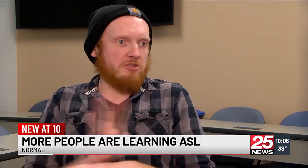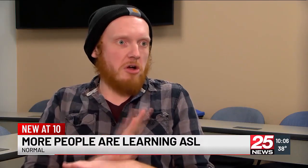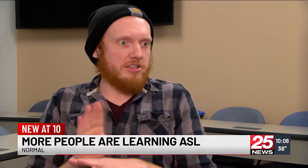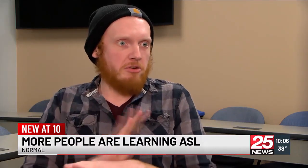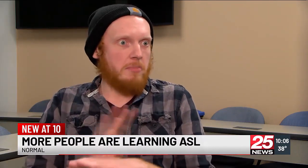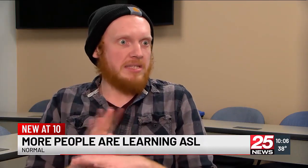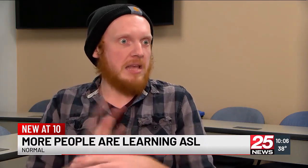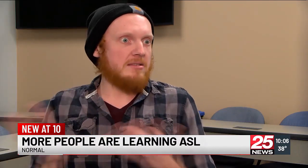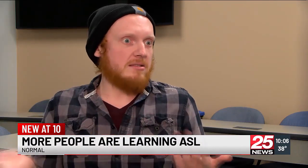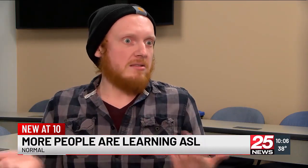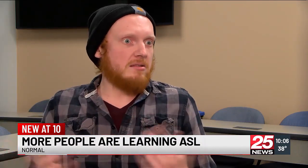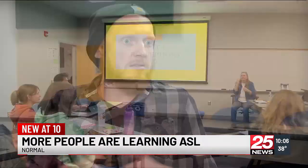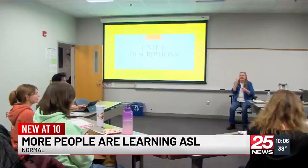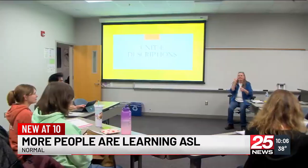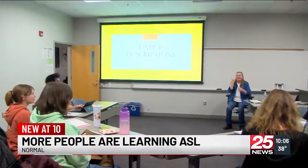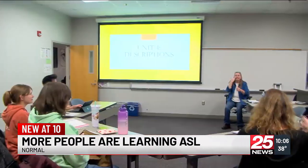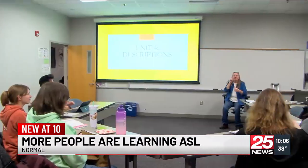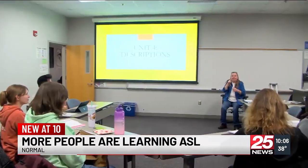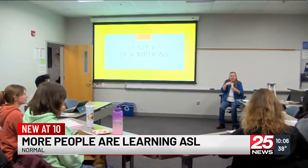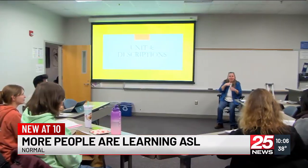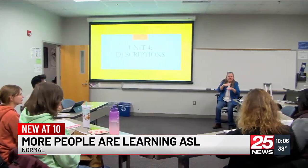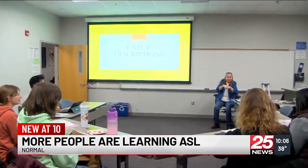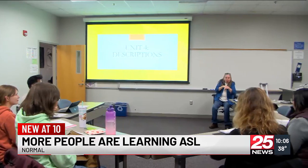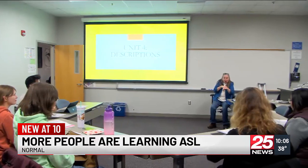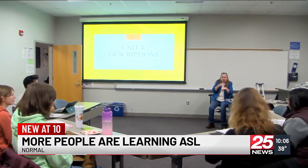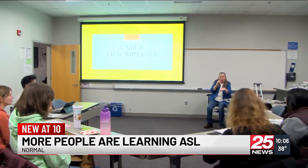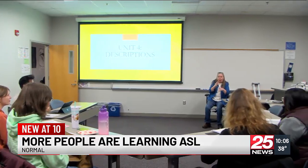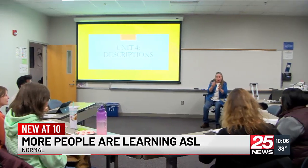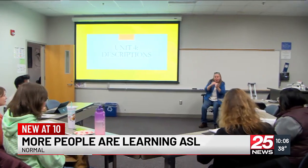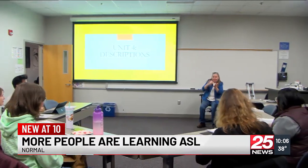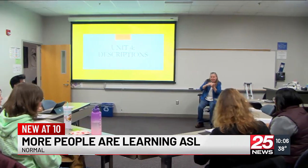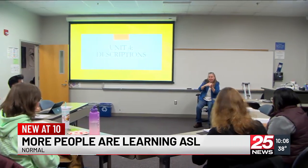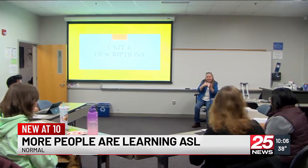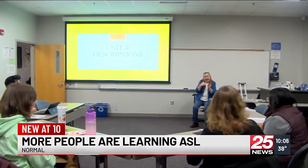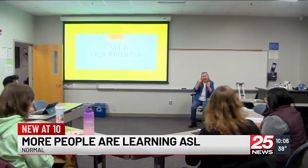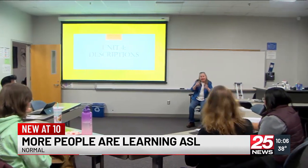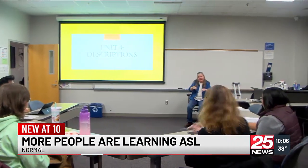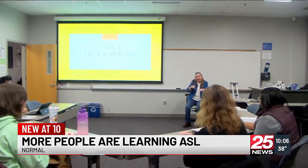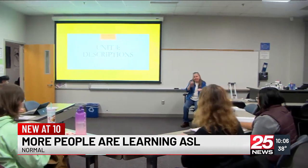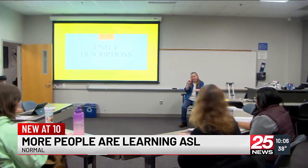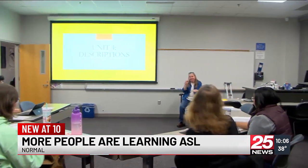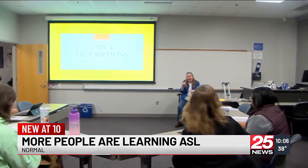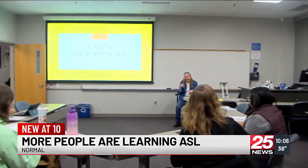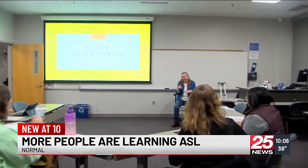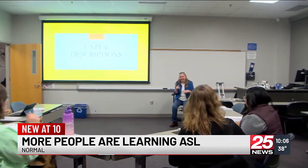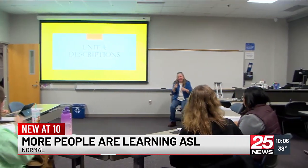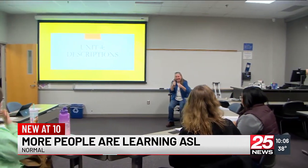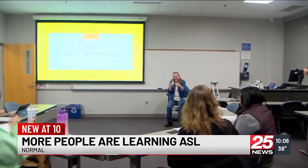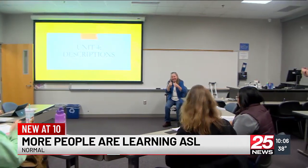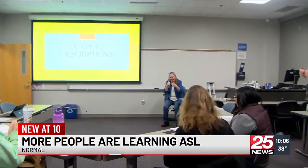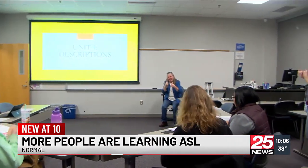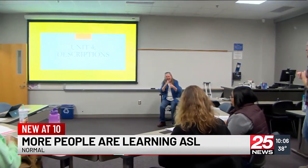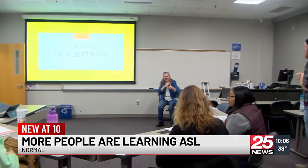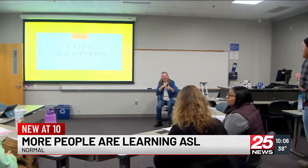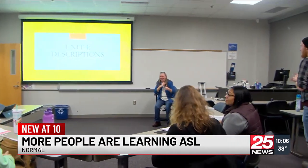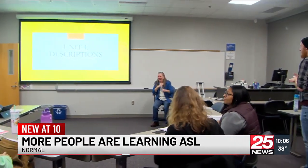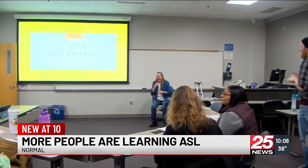our own business. Kearney says people learning sign language are doing important work to bridge the gap between deaf culture and hearing